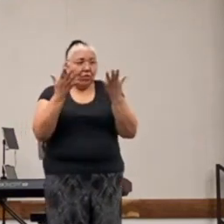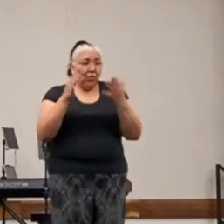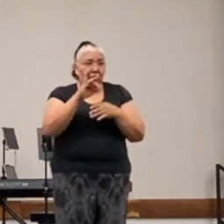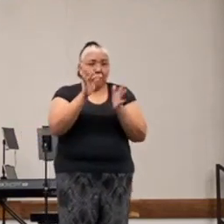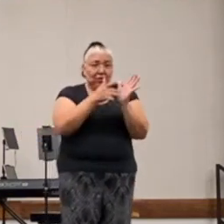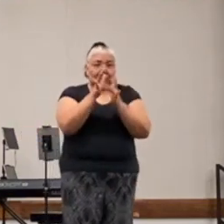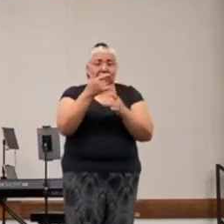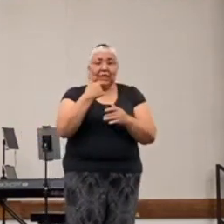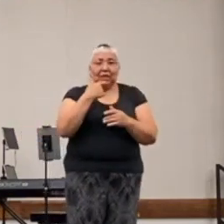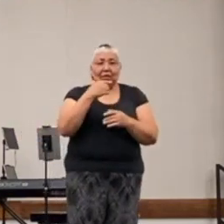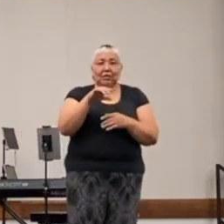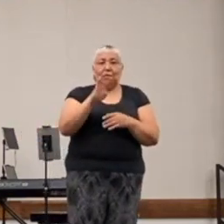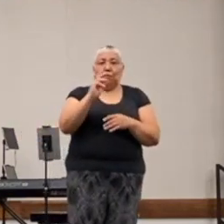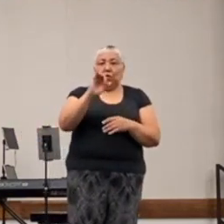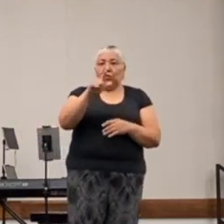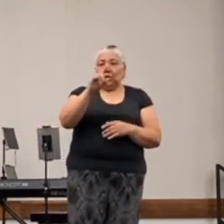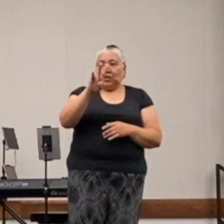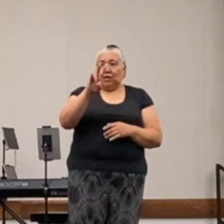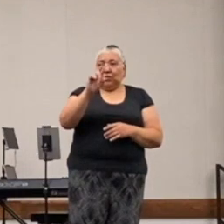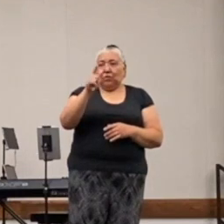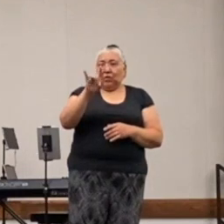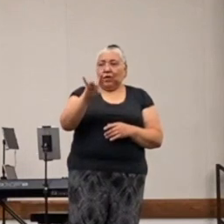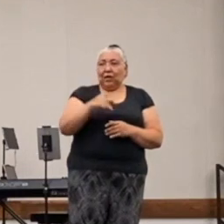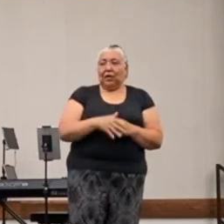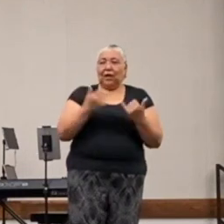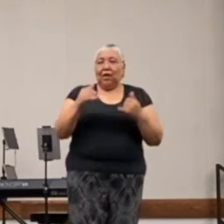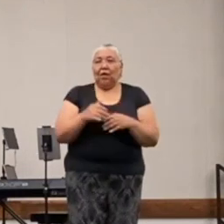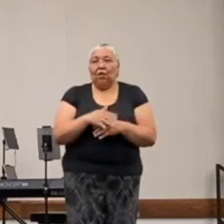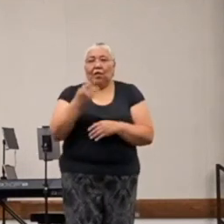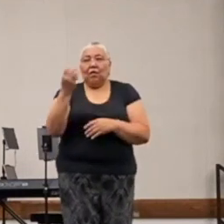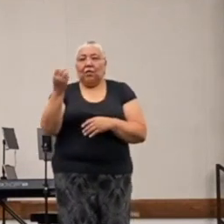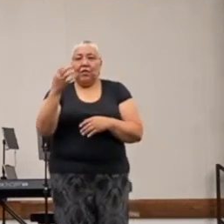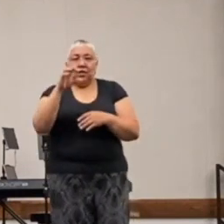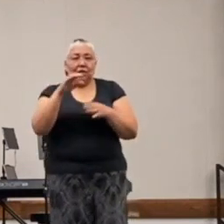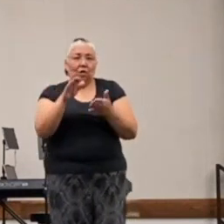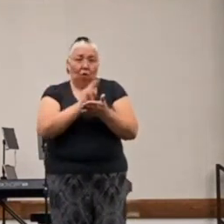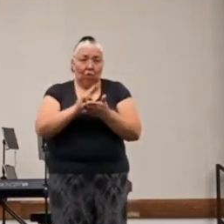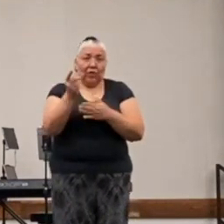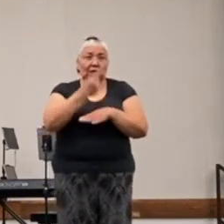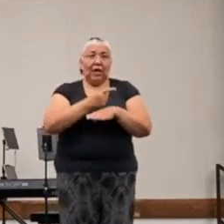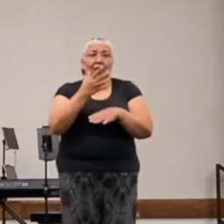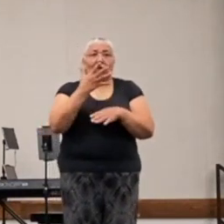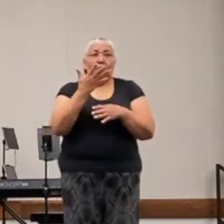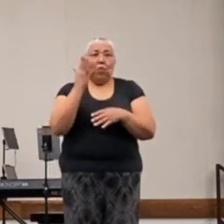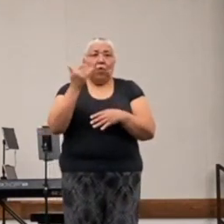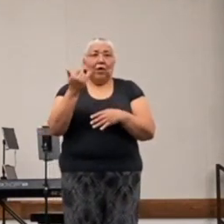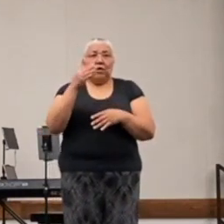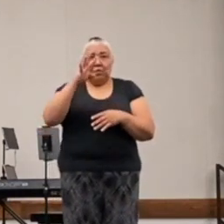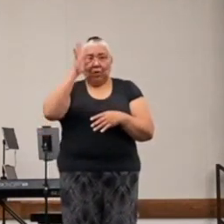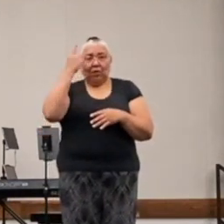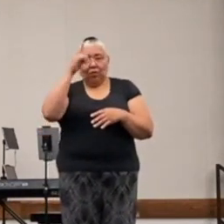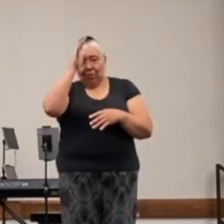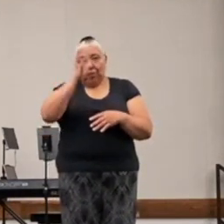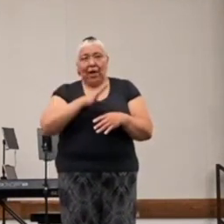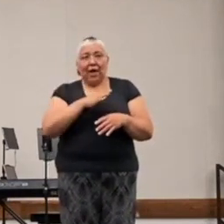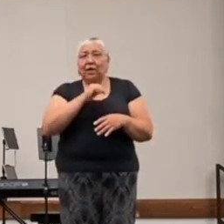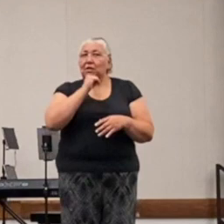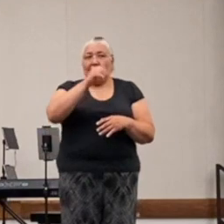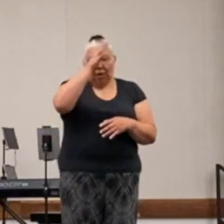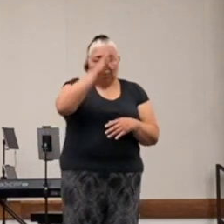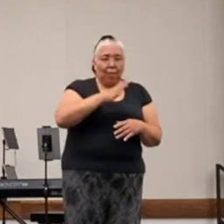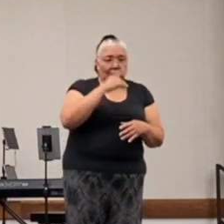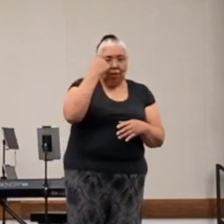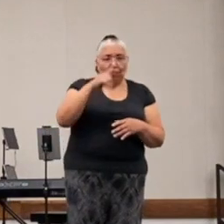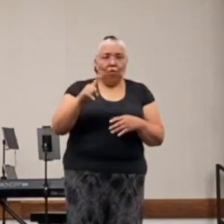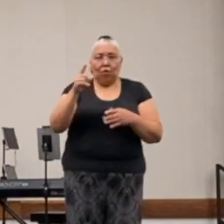2, 27 through 28. Then he told them, the Sabbath was made for man and not man for the Sabbath. So then the Son of